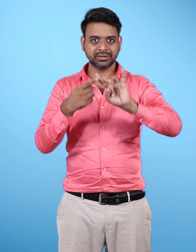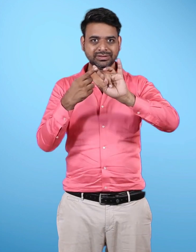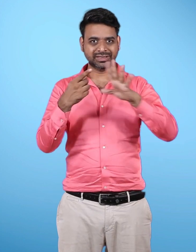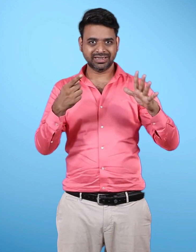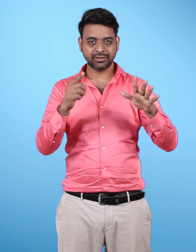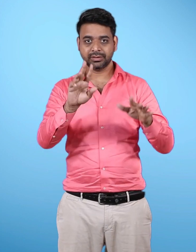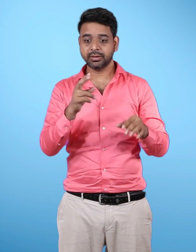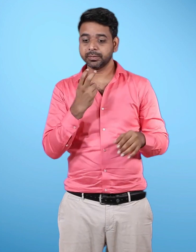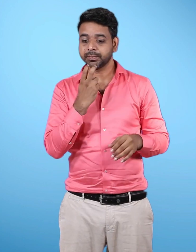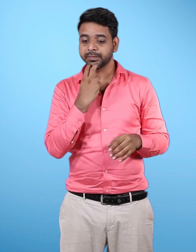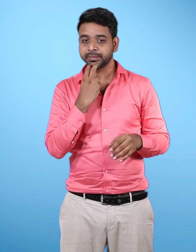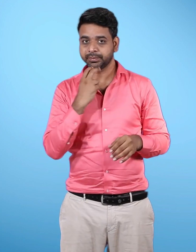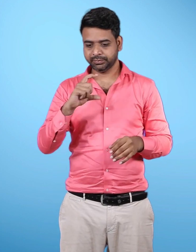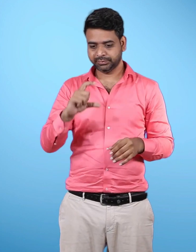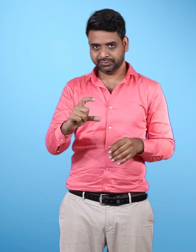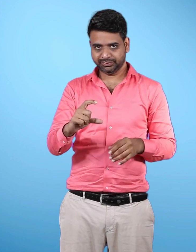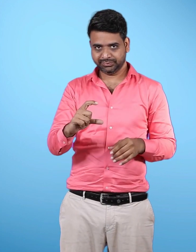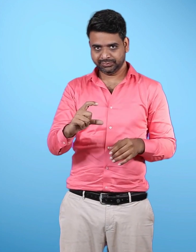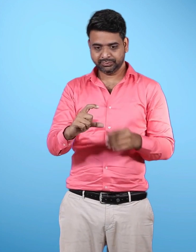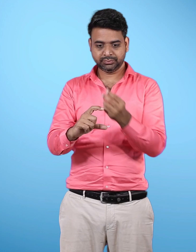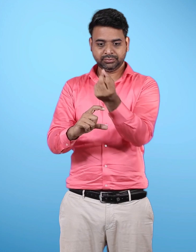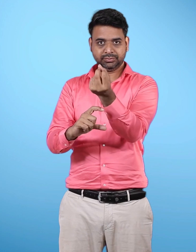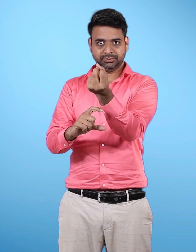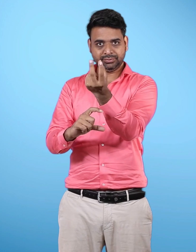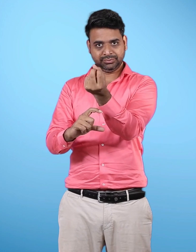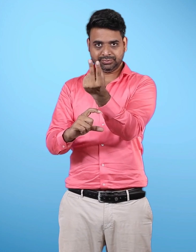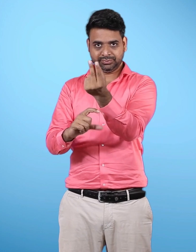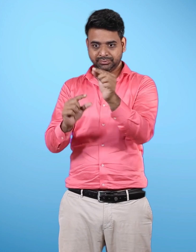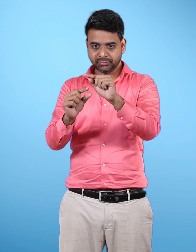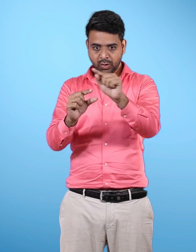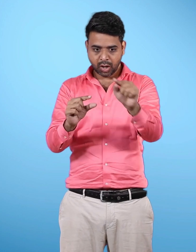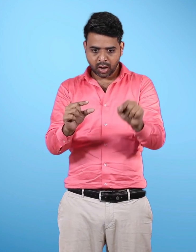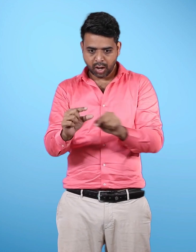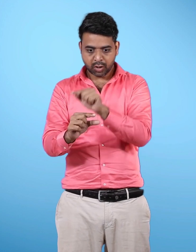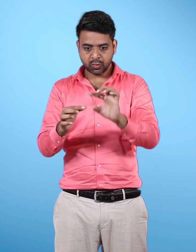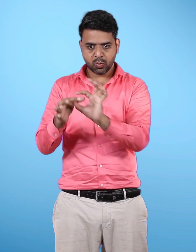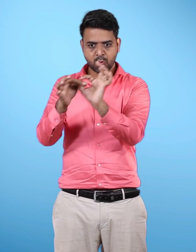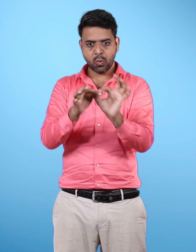Would the bulb glow in the circuit shown in figure 12.15?